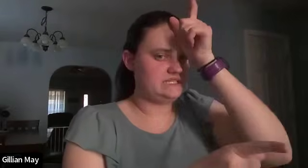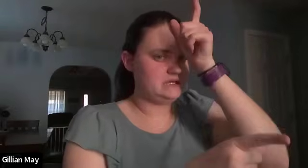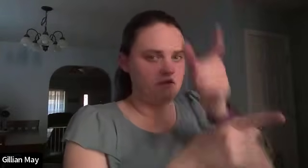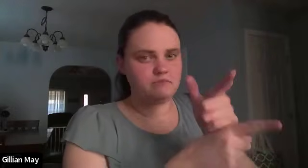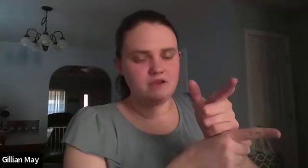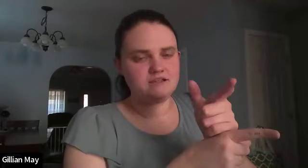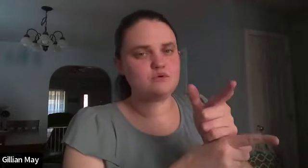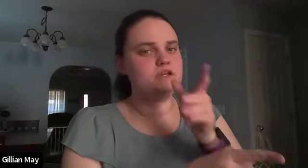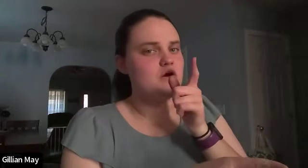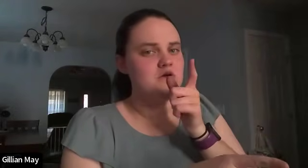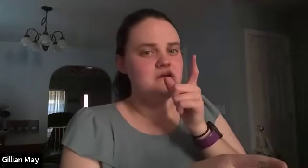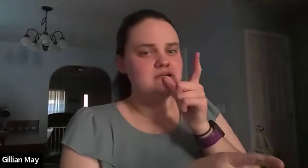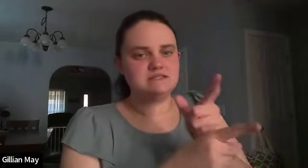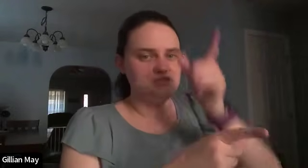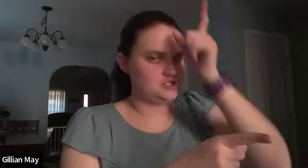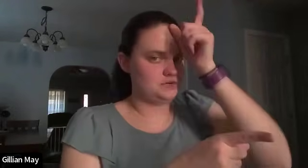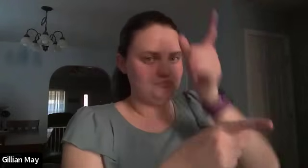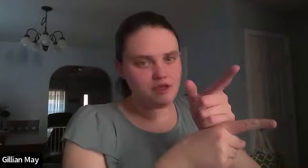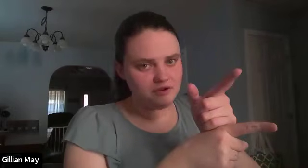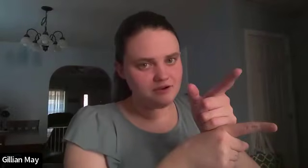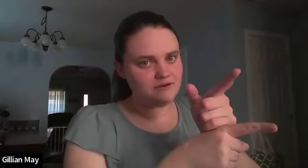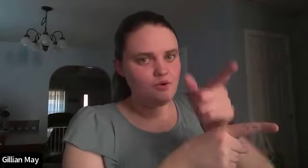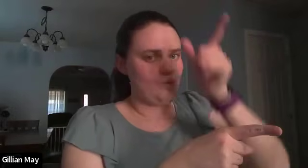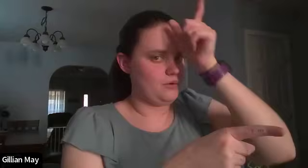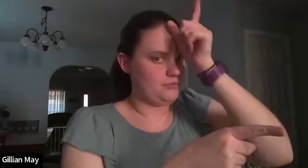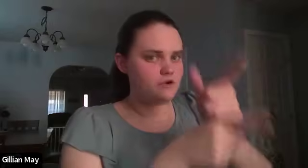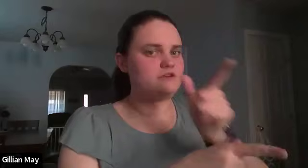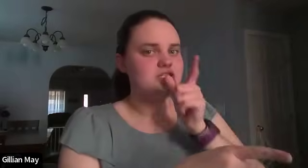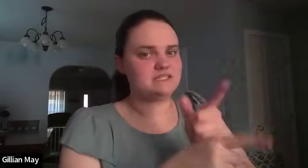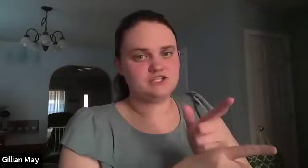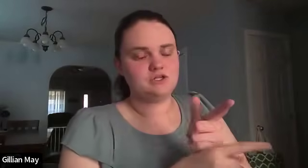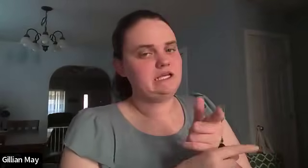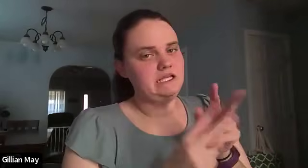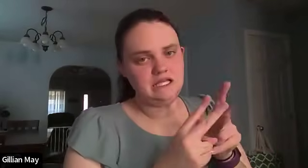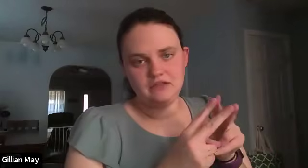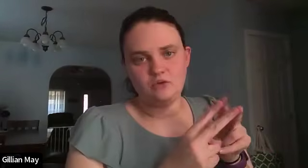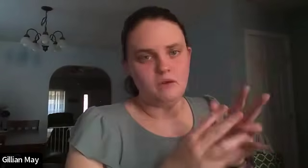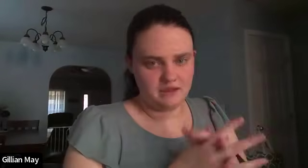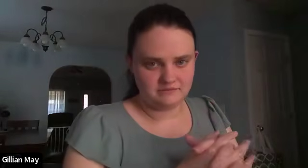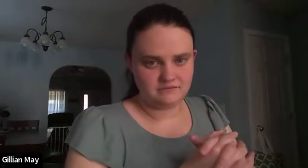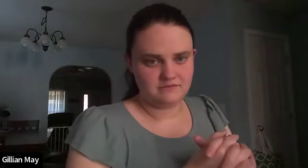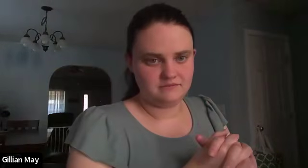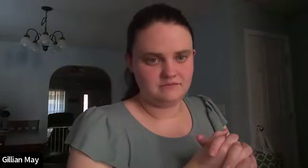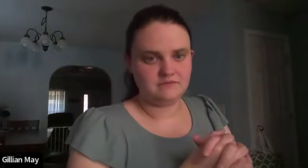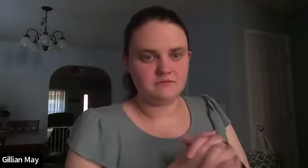we did with parents, where we'd go sister, brother, or brother, sister, either way.